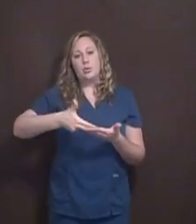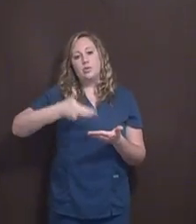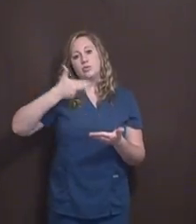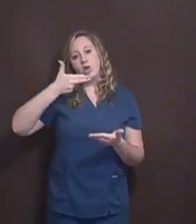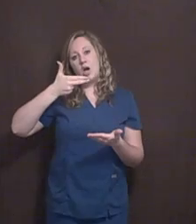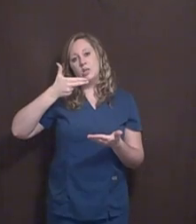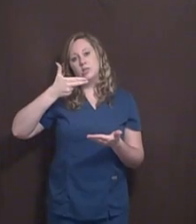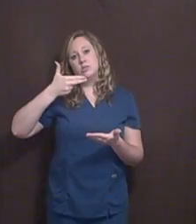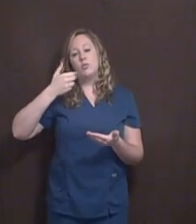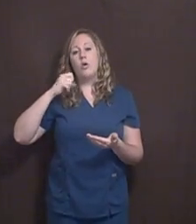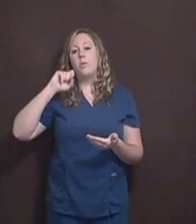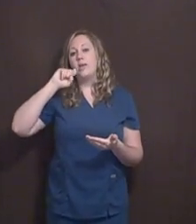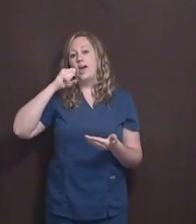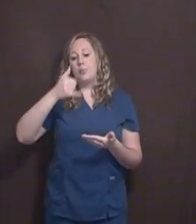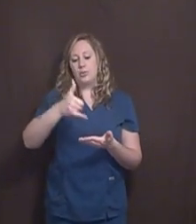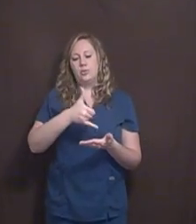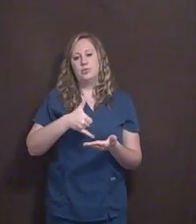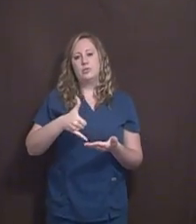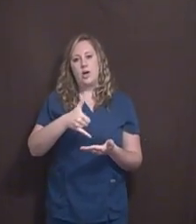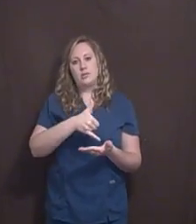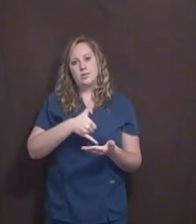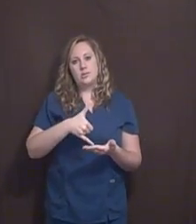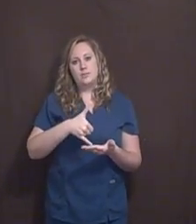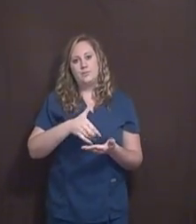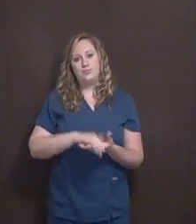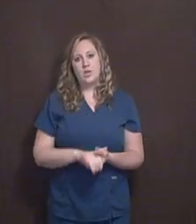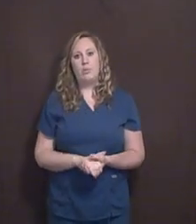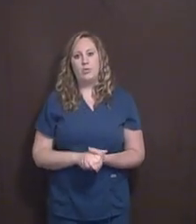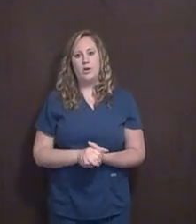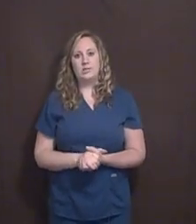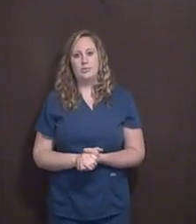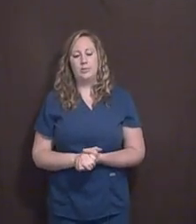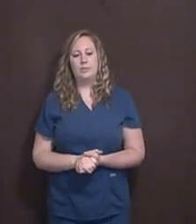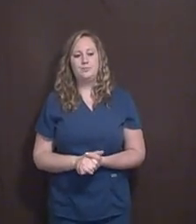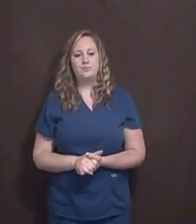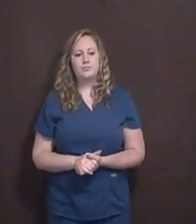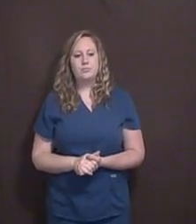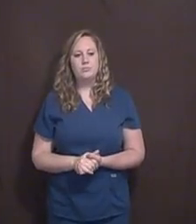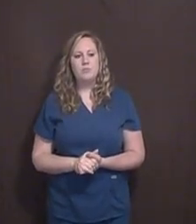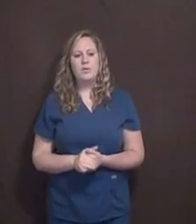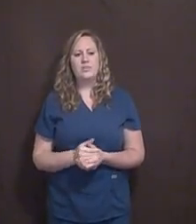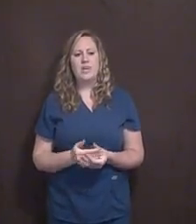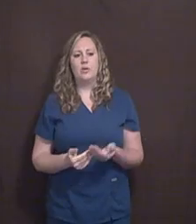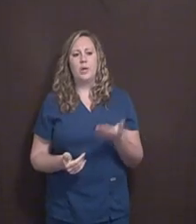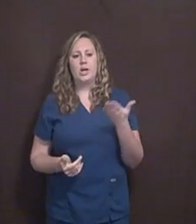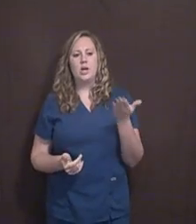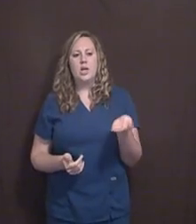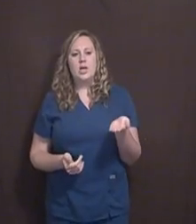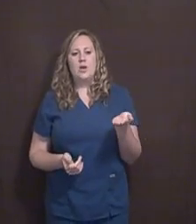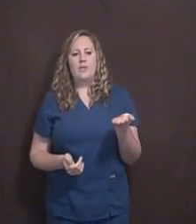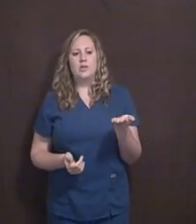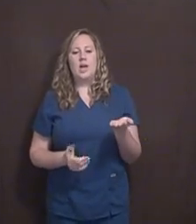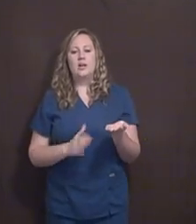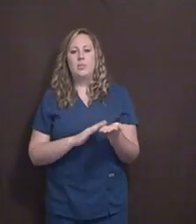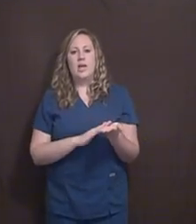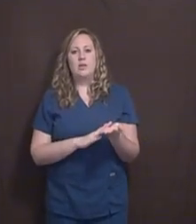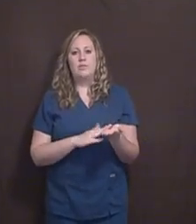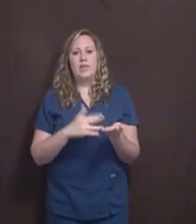apple sauce, or we have apple sauce. Both are acceptable. We have the sign for butter. You have your non-dominant hand